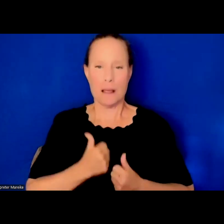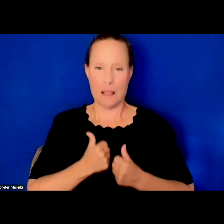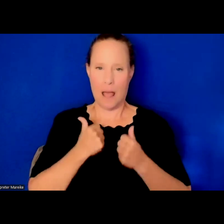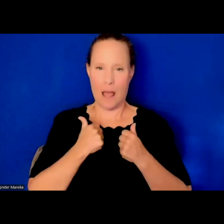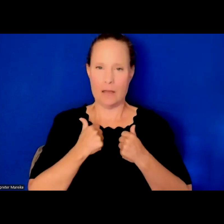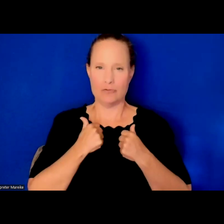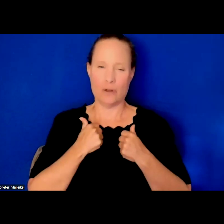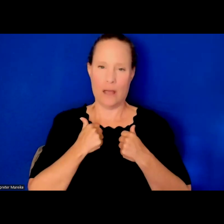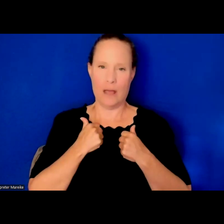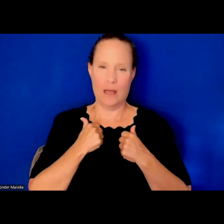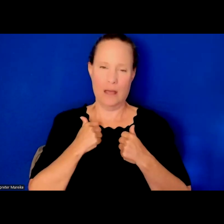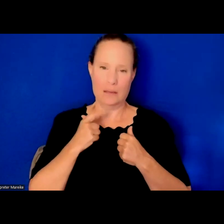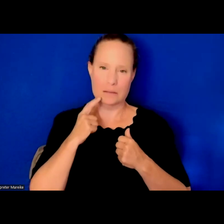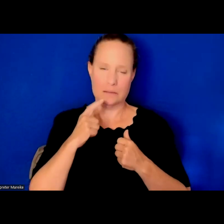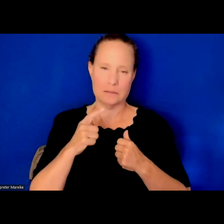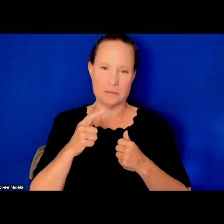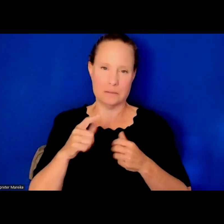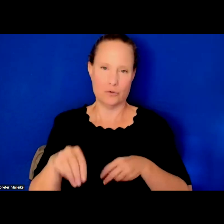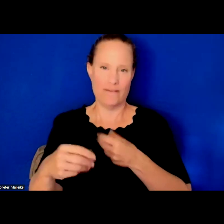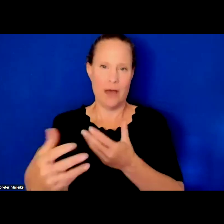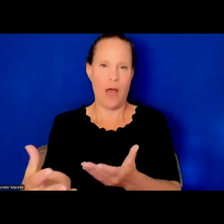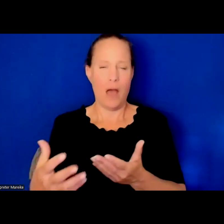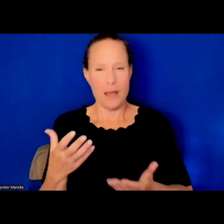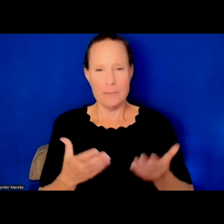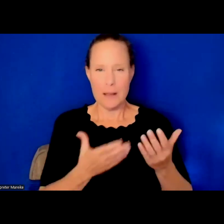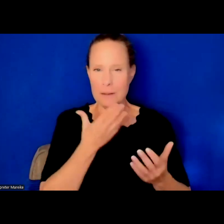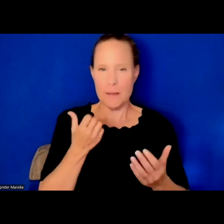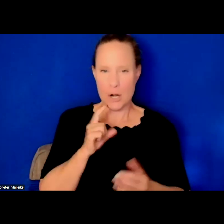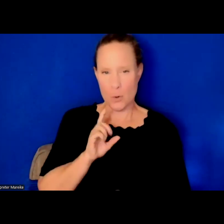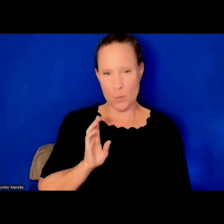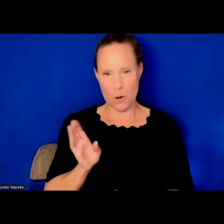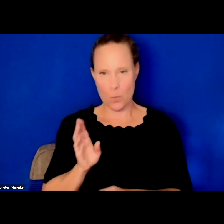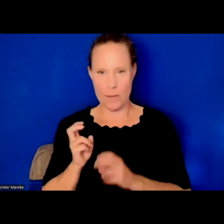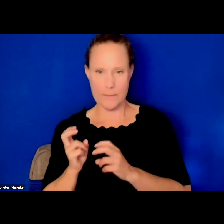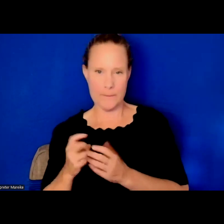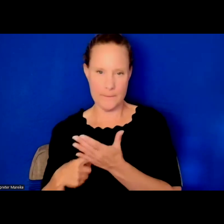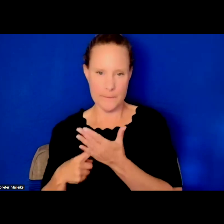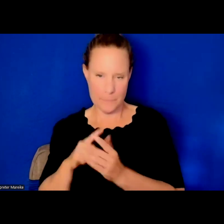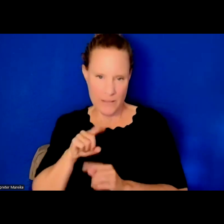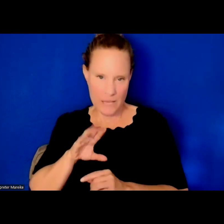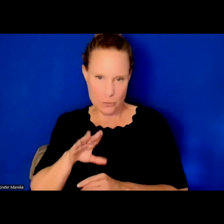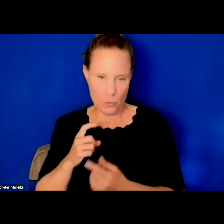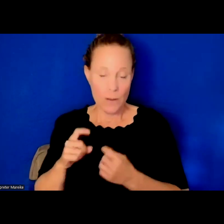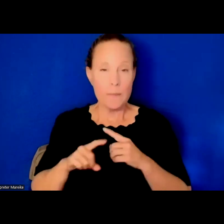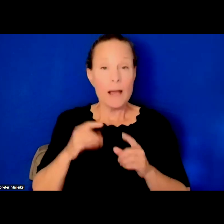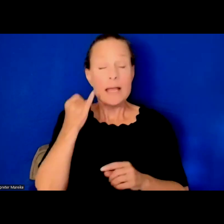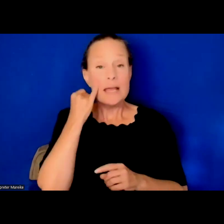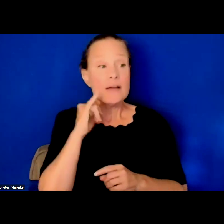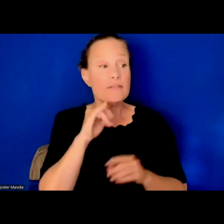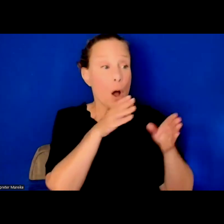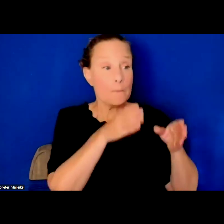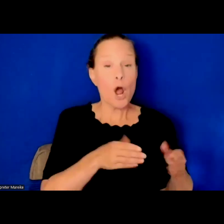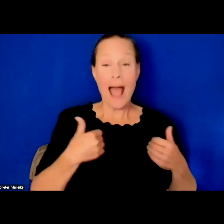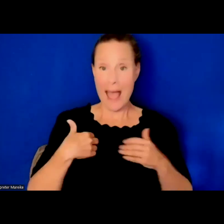uh if it's better to take it offline. But um if they have a